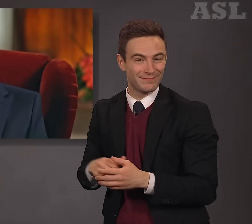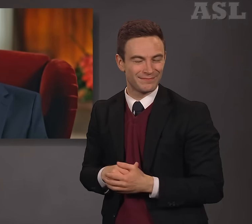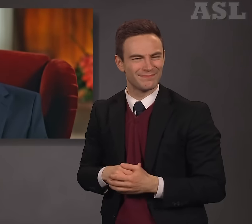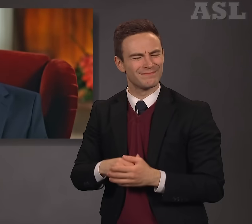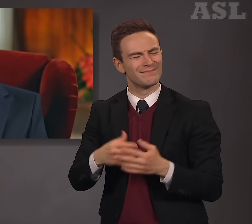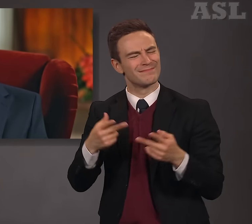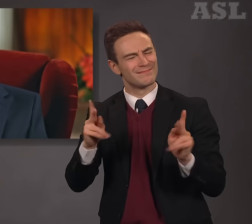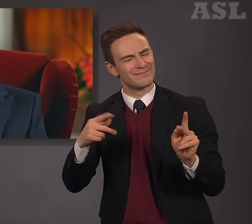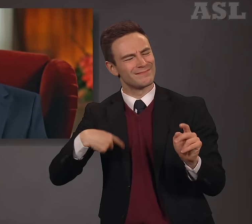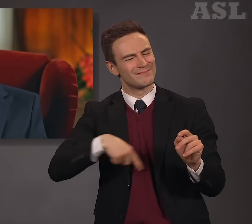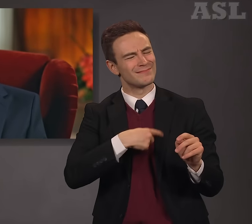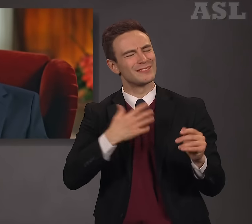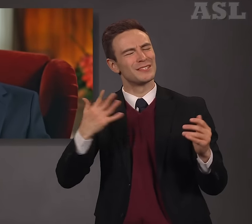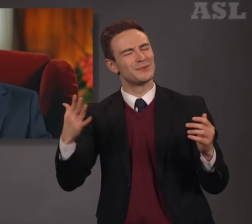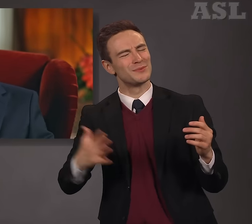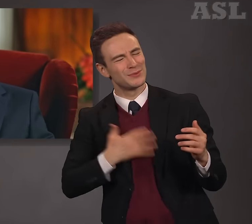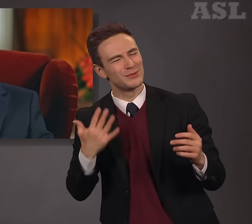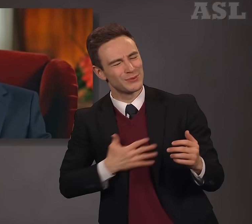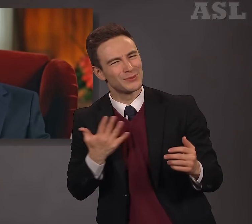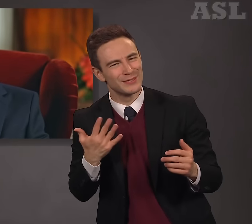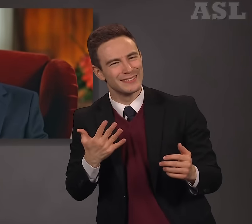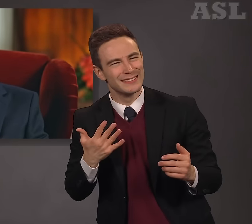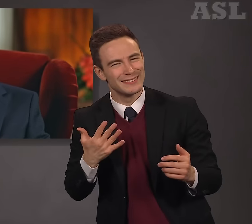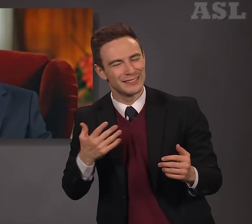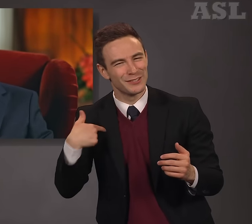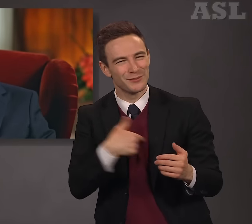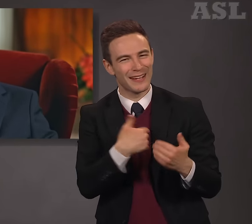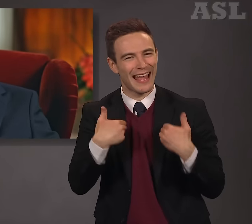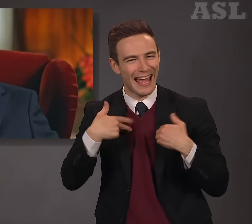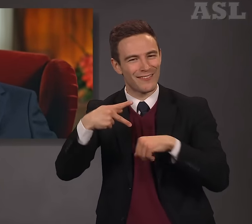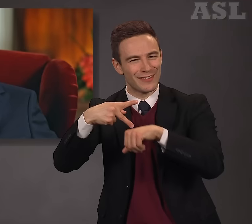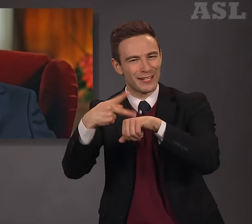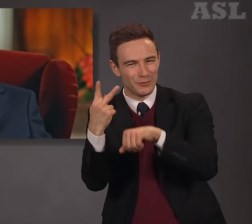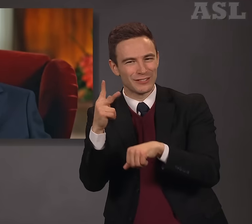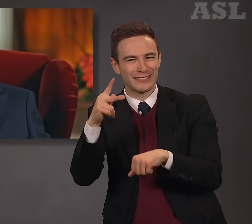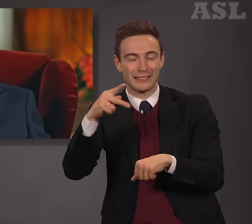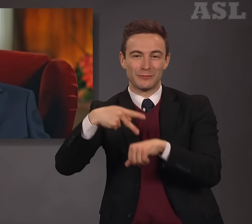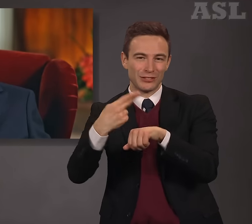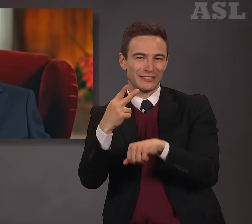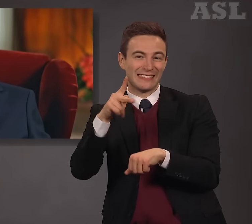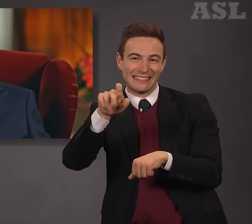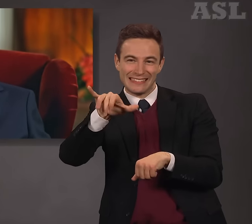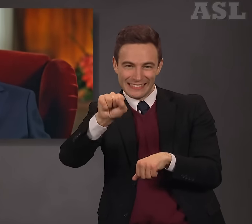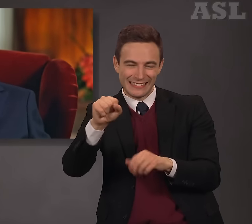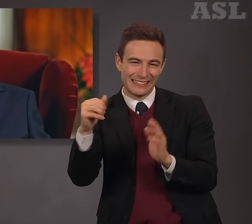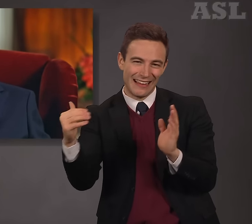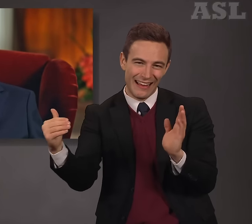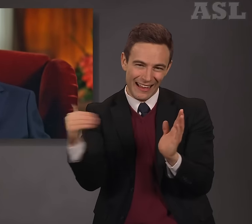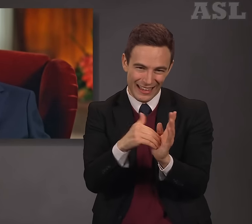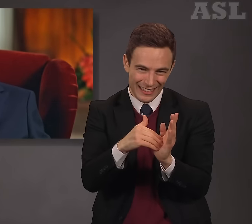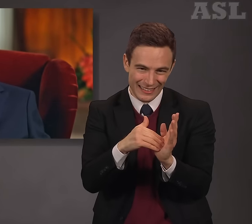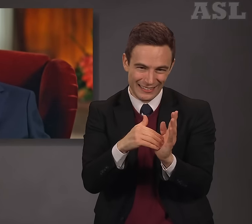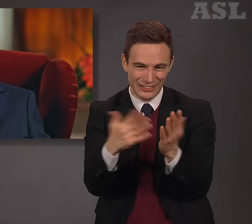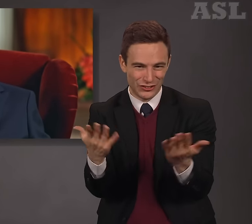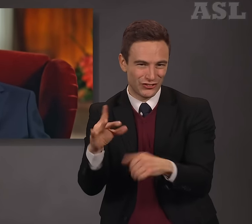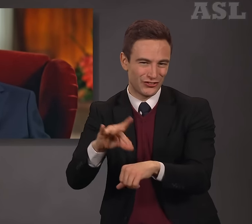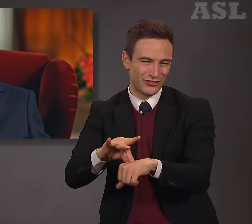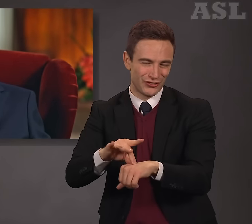Let us rejoice that priesthood keys are once again on the earth.